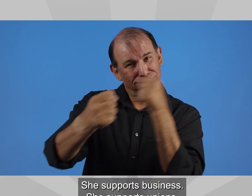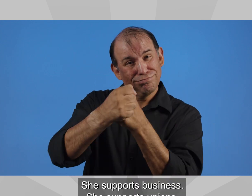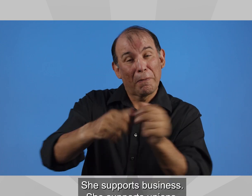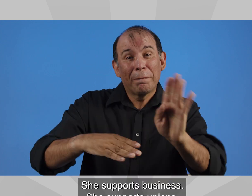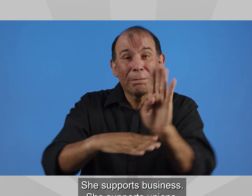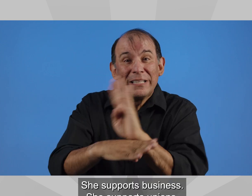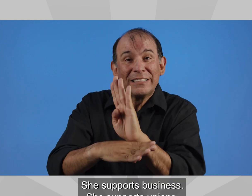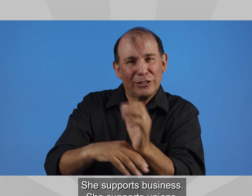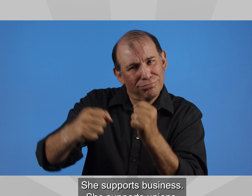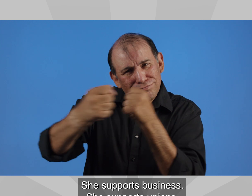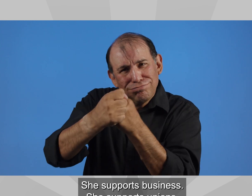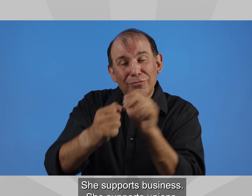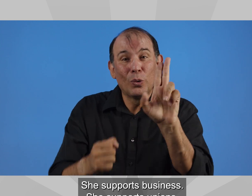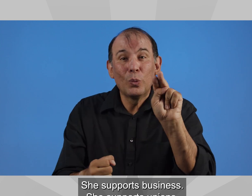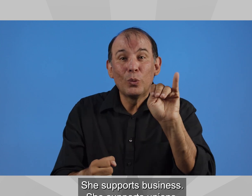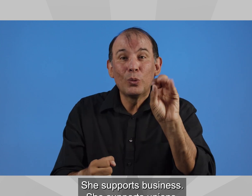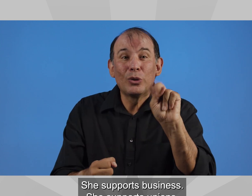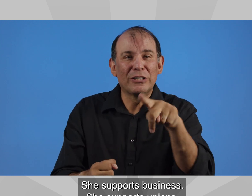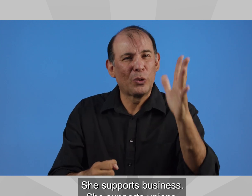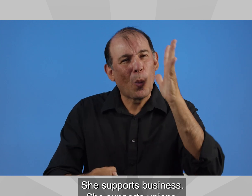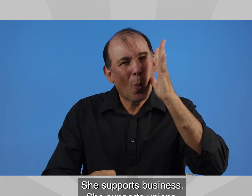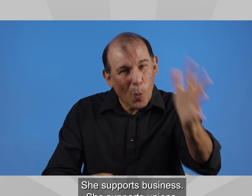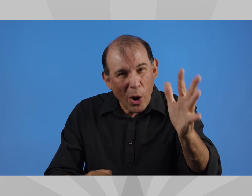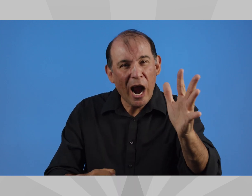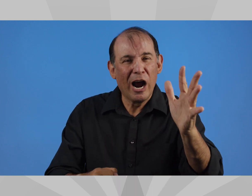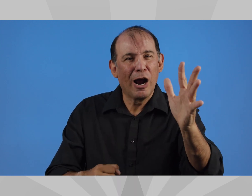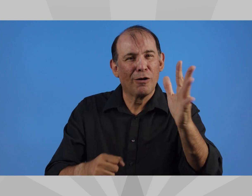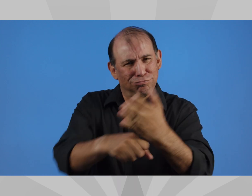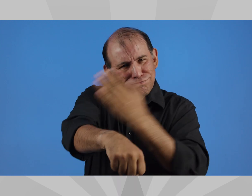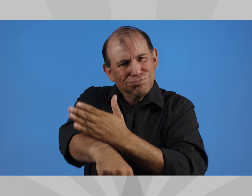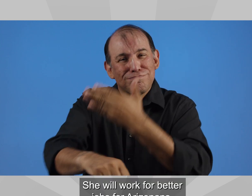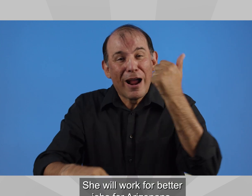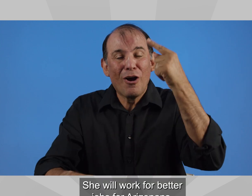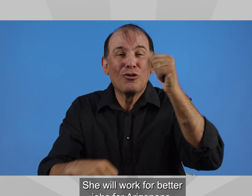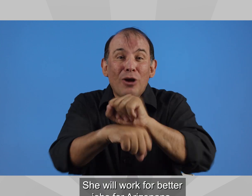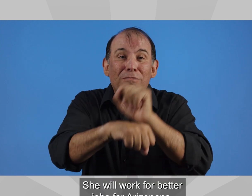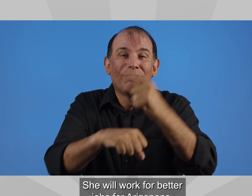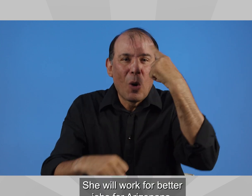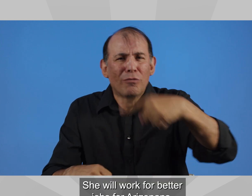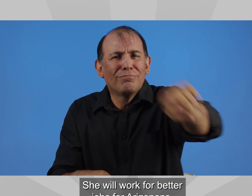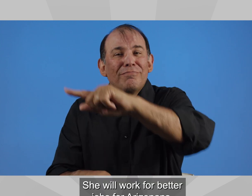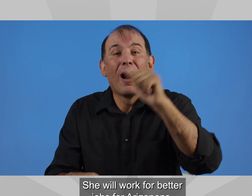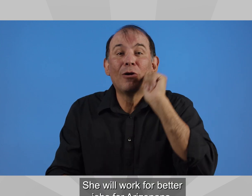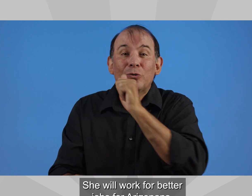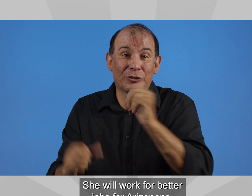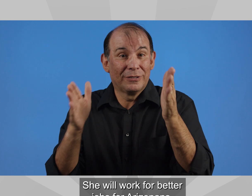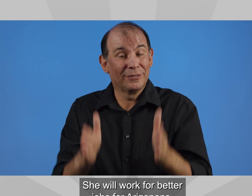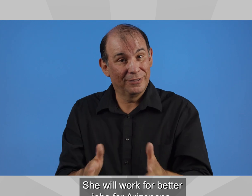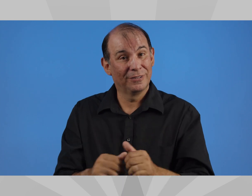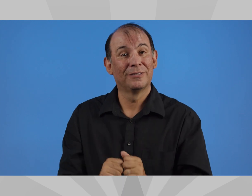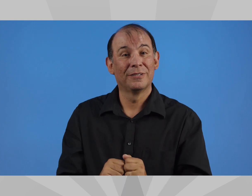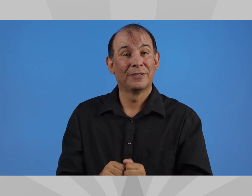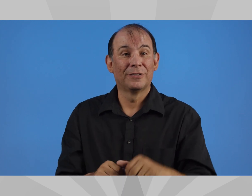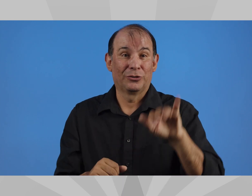She supports business. She supports unions. She will work for better jobs for